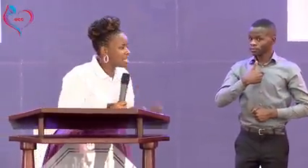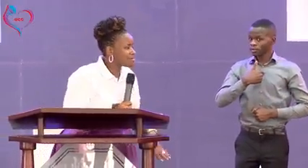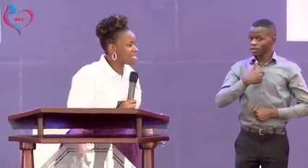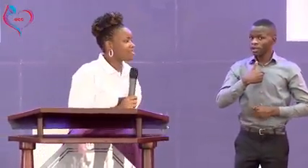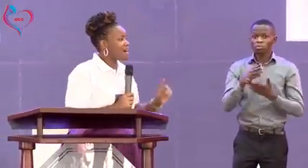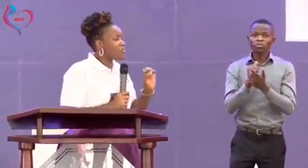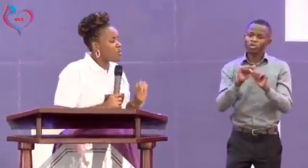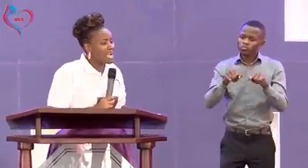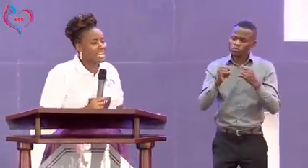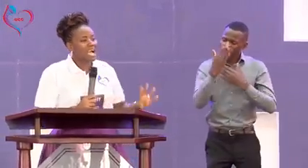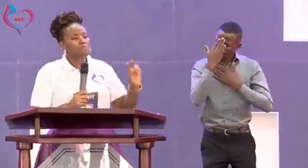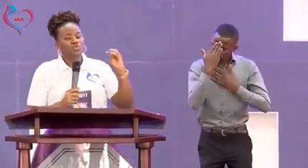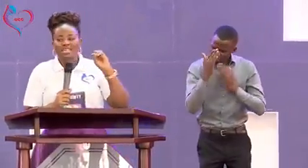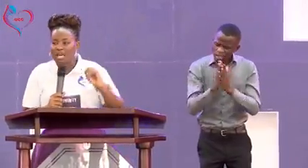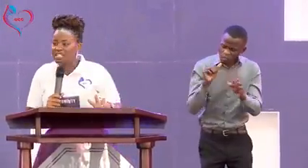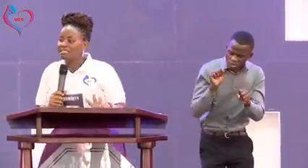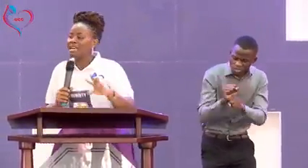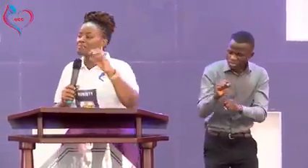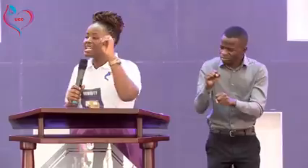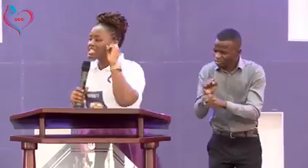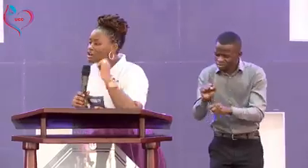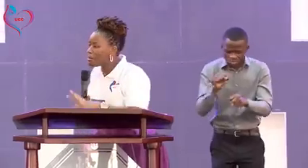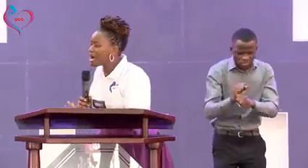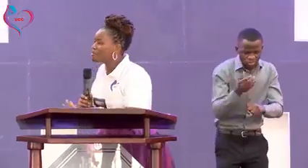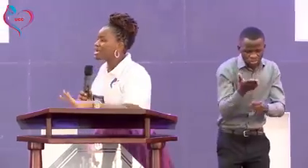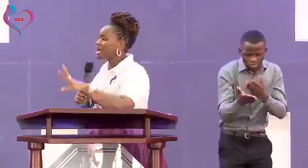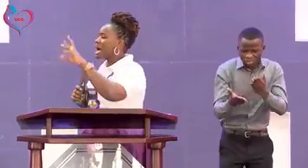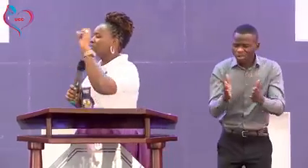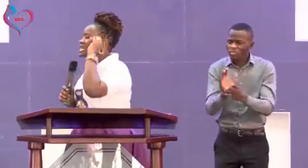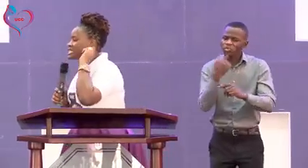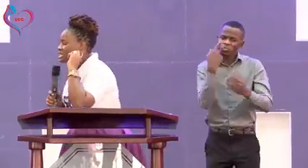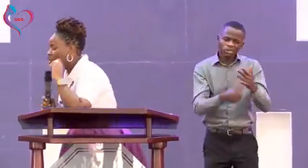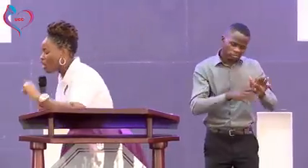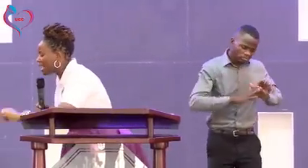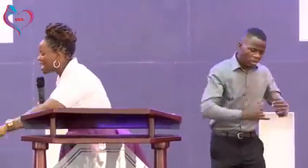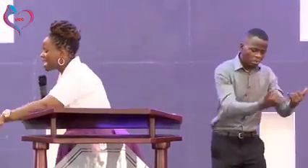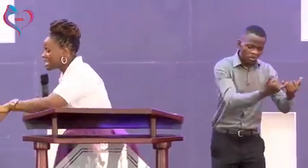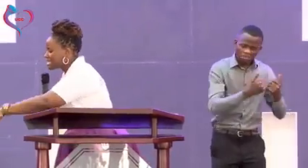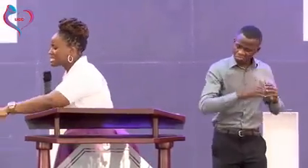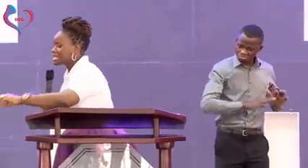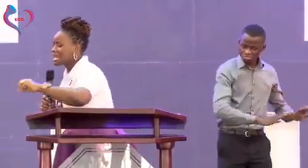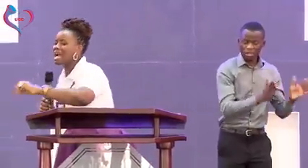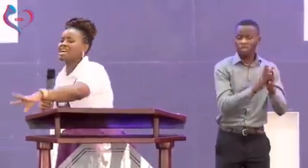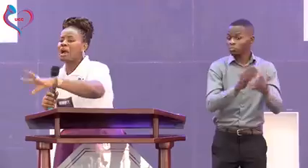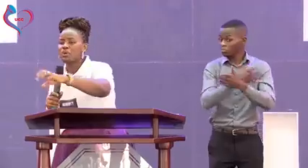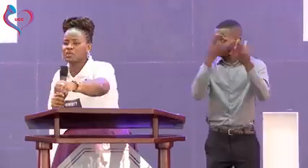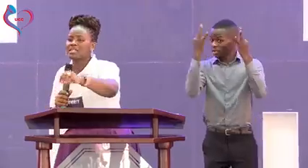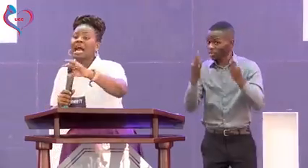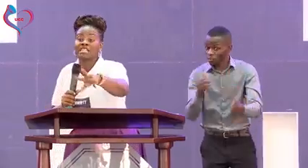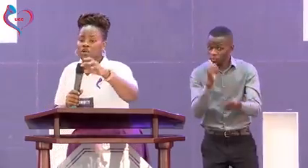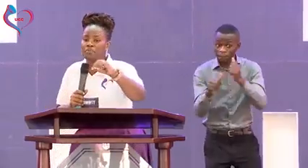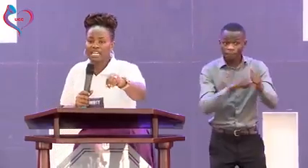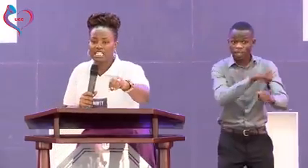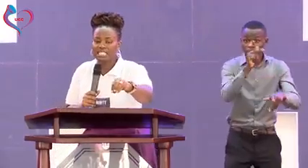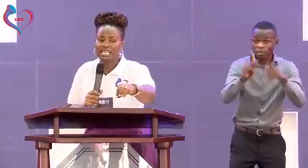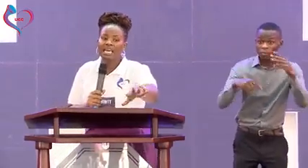I'm humbling myself, I'm working, I'm doing ABCD, I'm letting go marrying, I'm letting go anything that other apostles